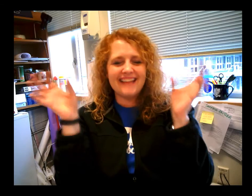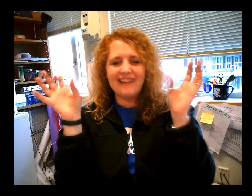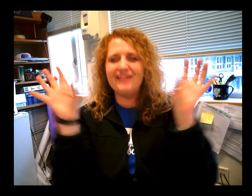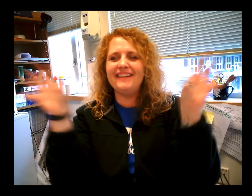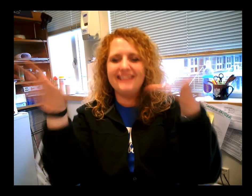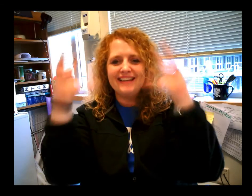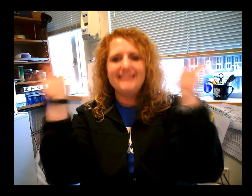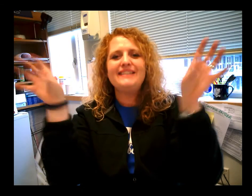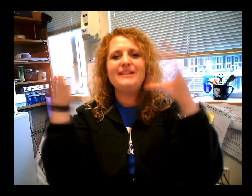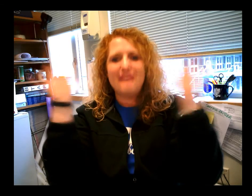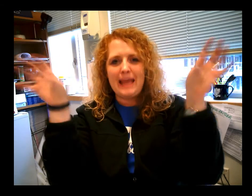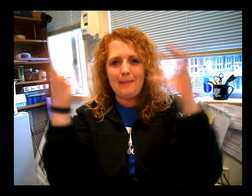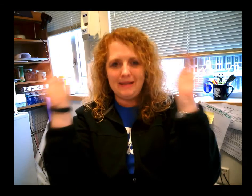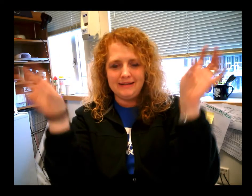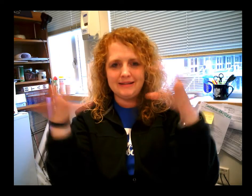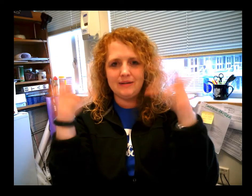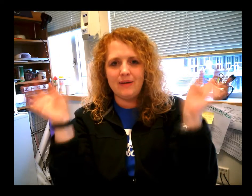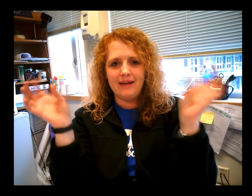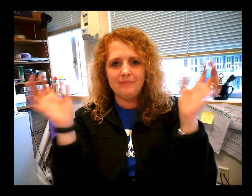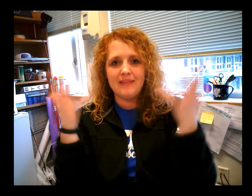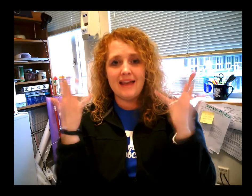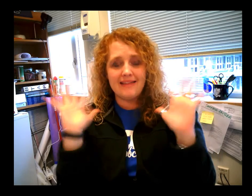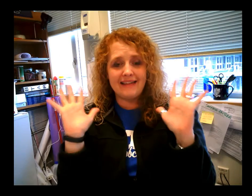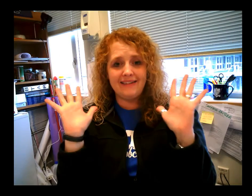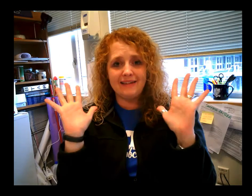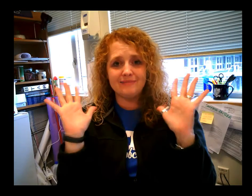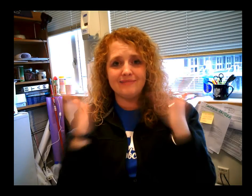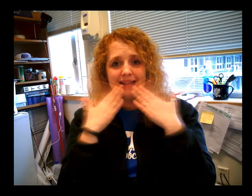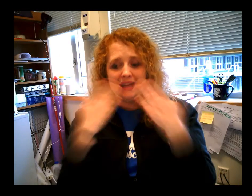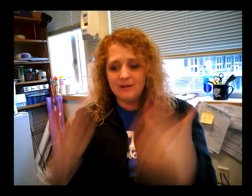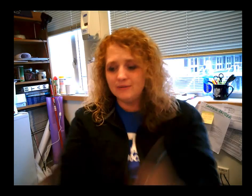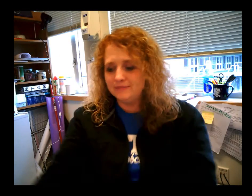strobe light, the siren. Ambulance. Okay? And that's it. Thank you.